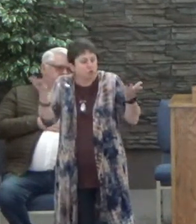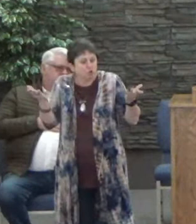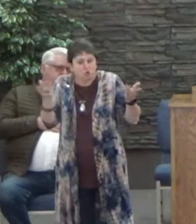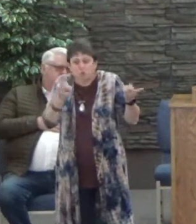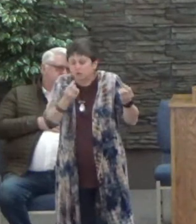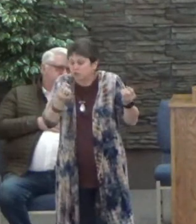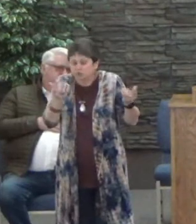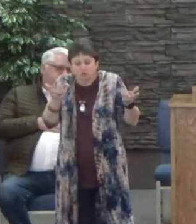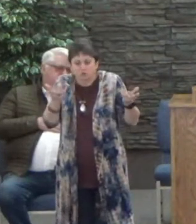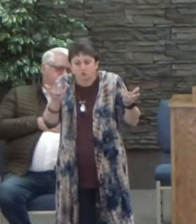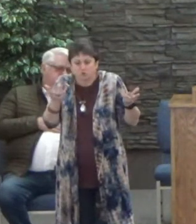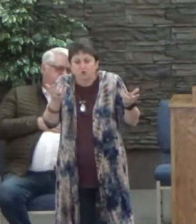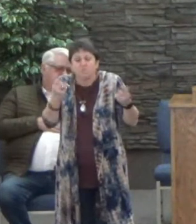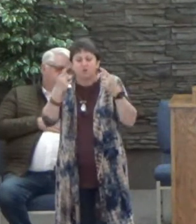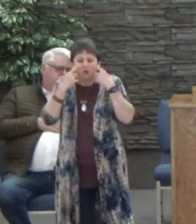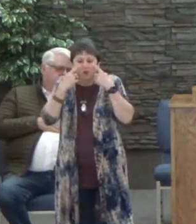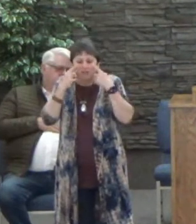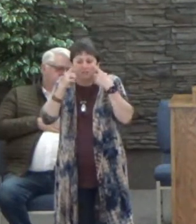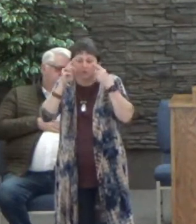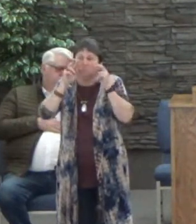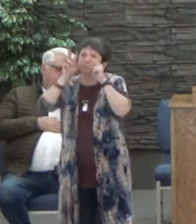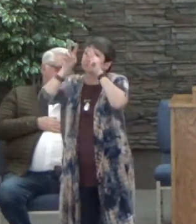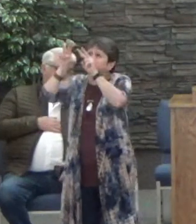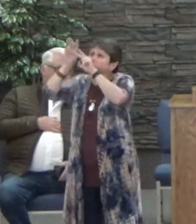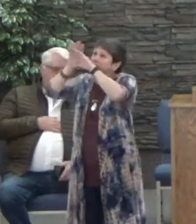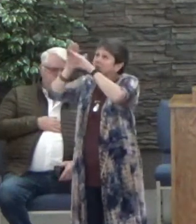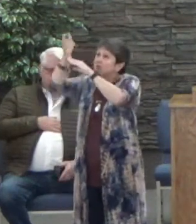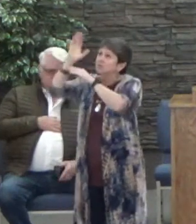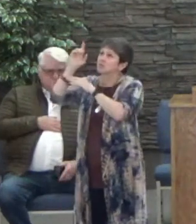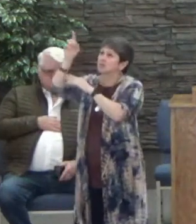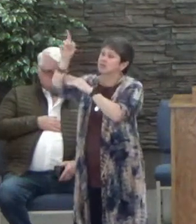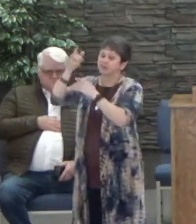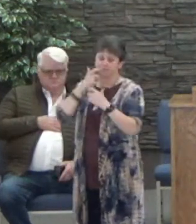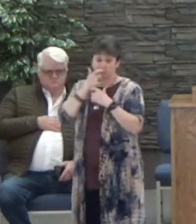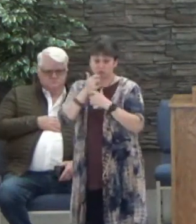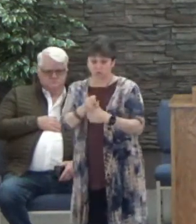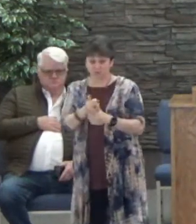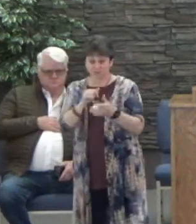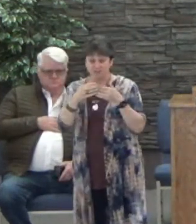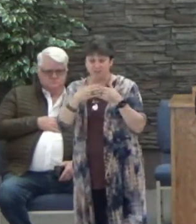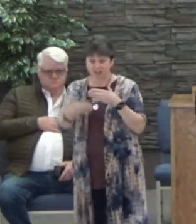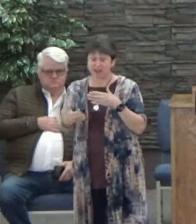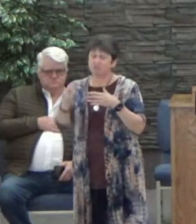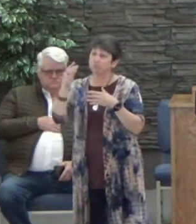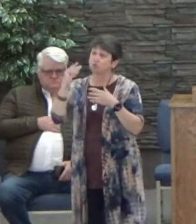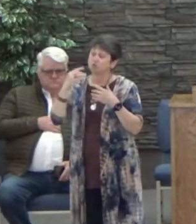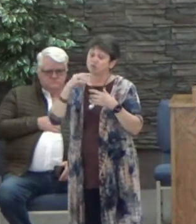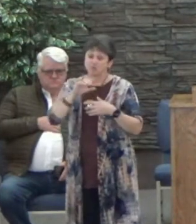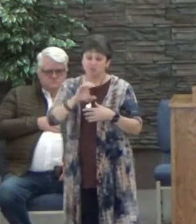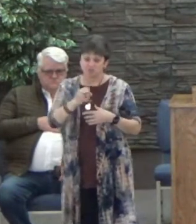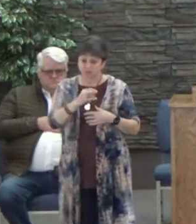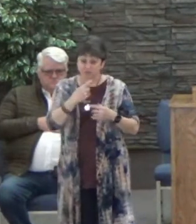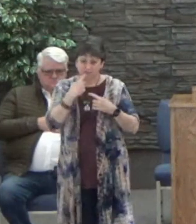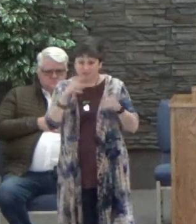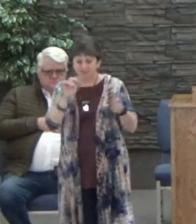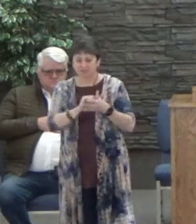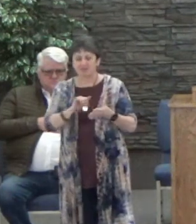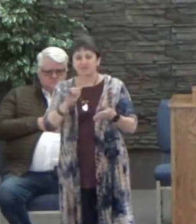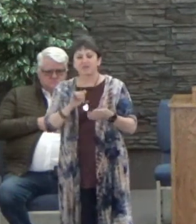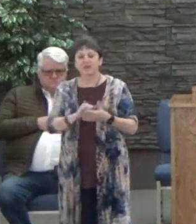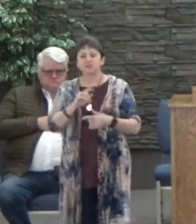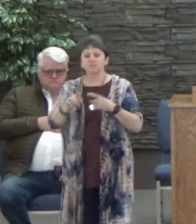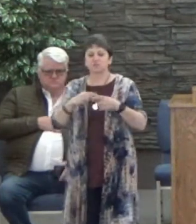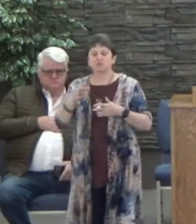our eyes are on you, speaking to God. It's really interesting that after he makes that confession, that's when